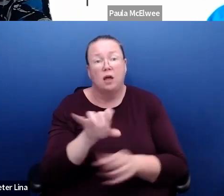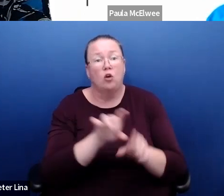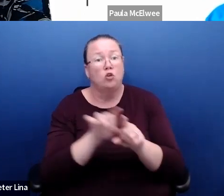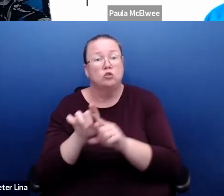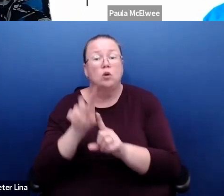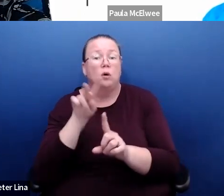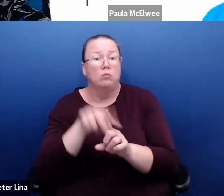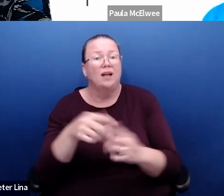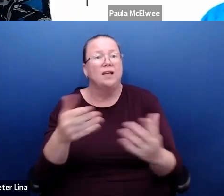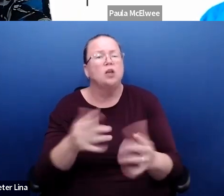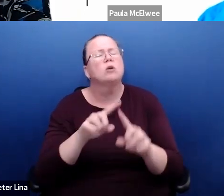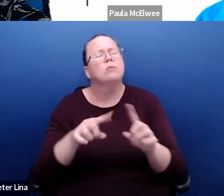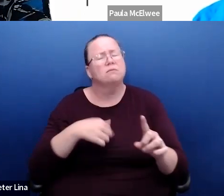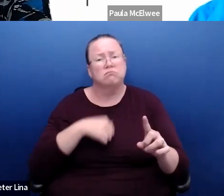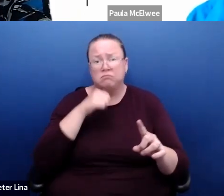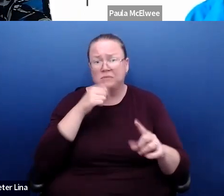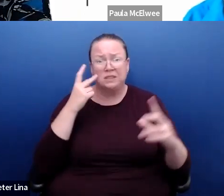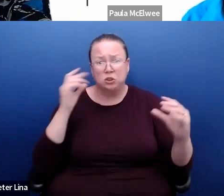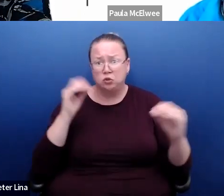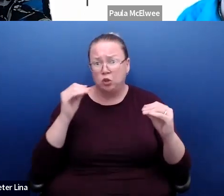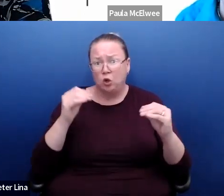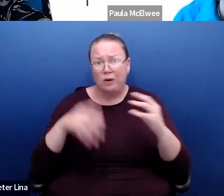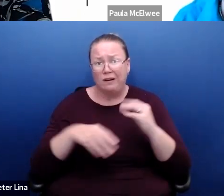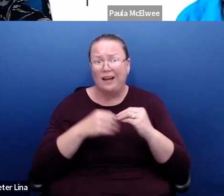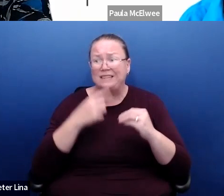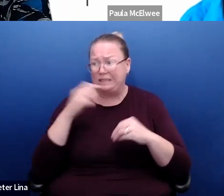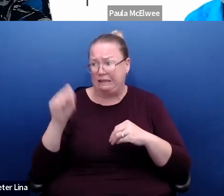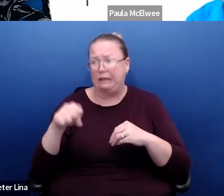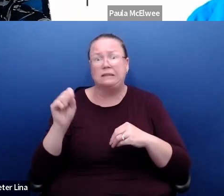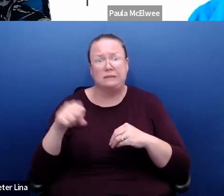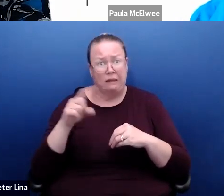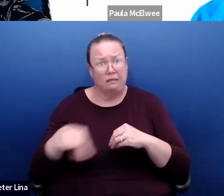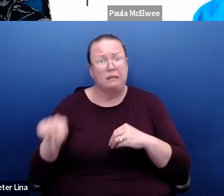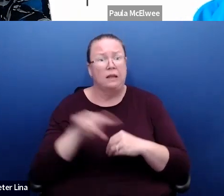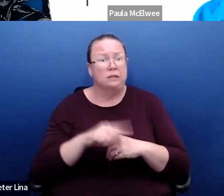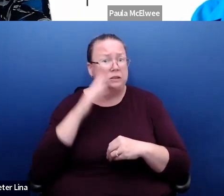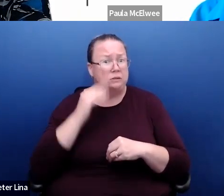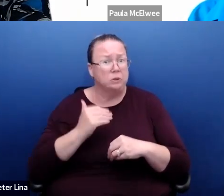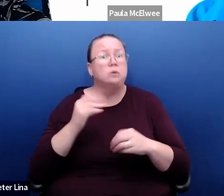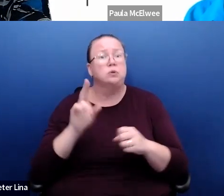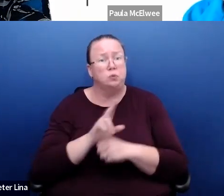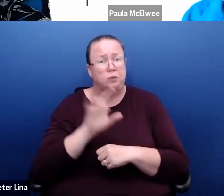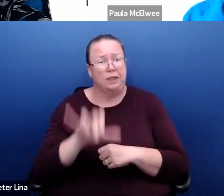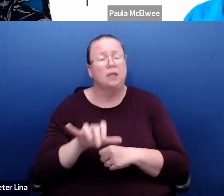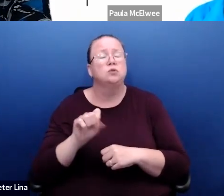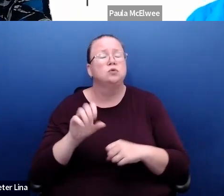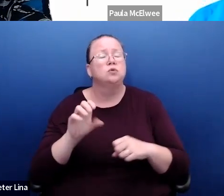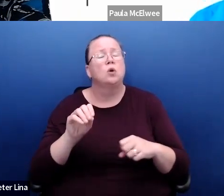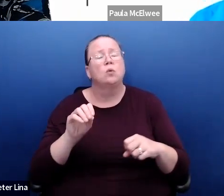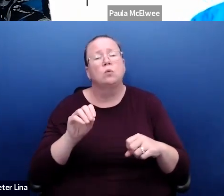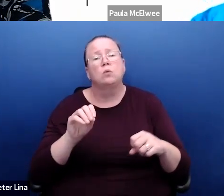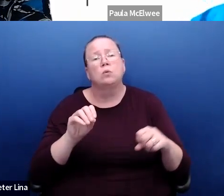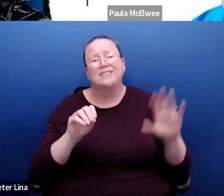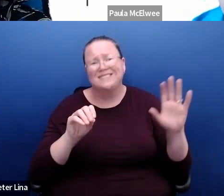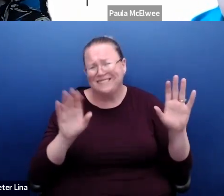apply here. But I didn't see anybody jumping in, Jamie, to say, yes, they have experience on that. So So, if you do, hi